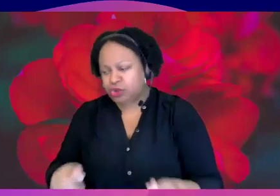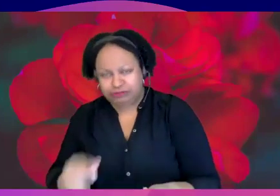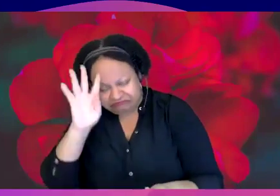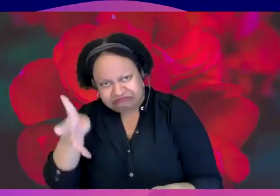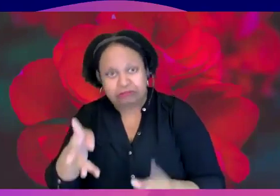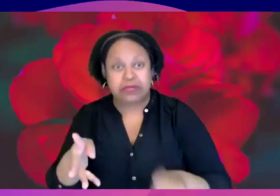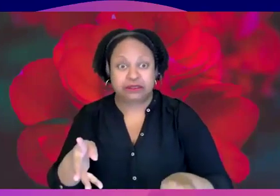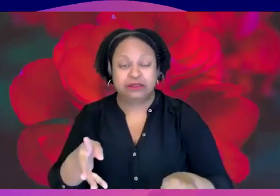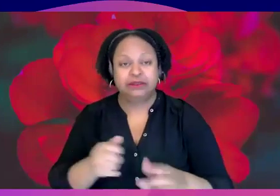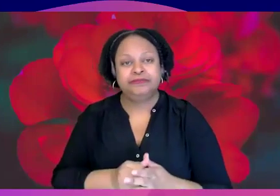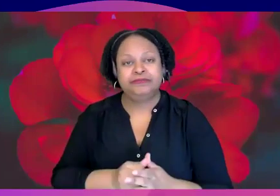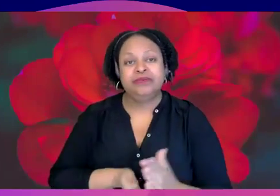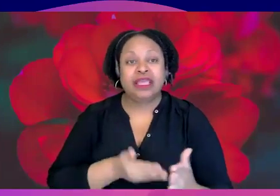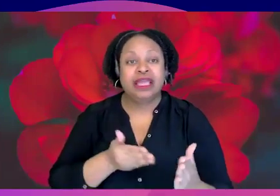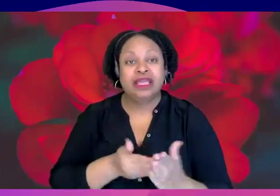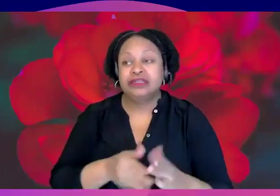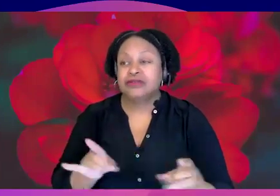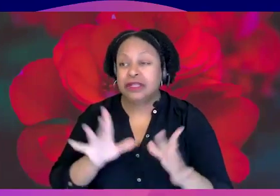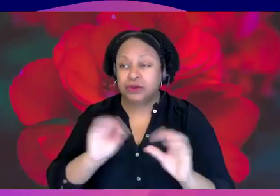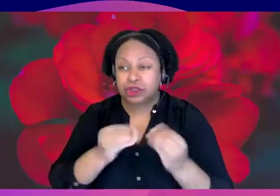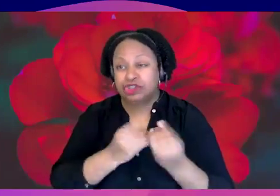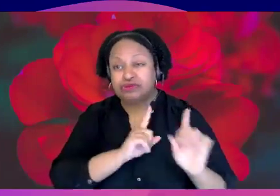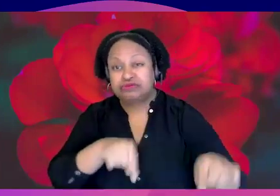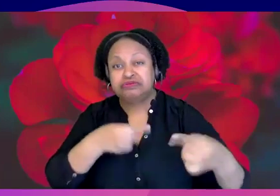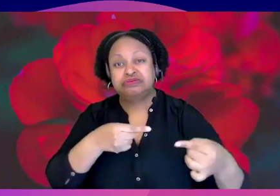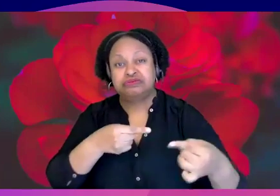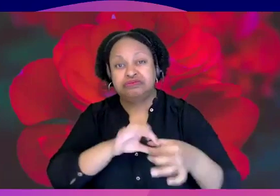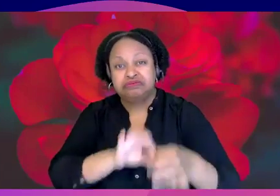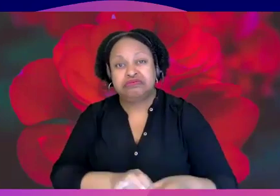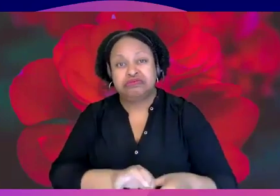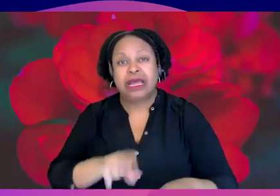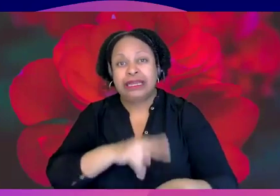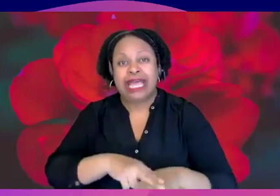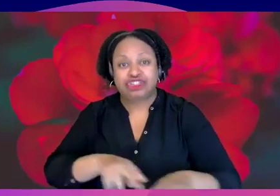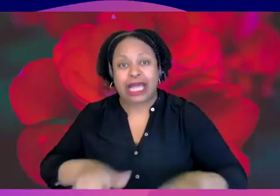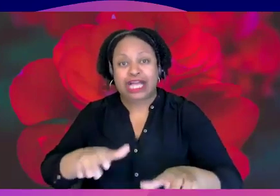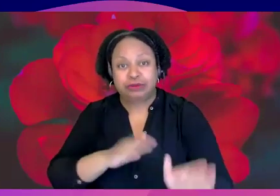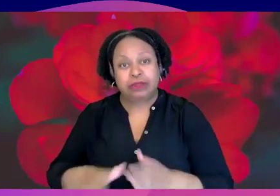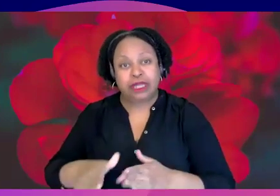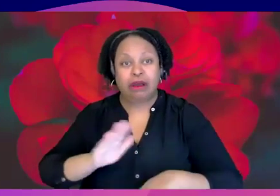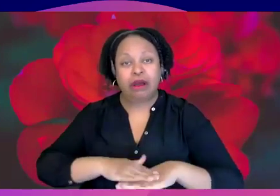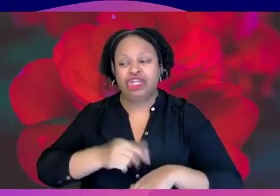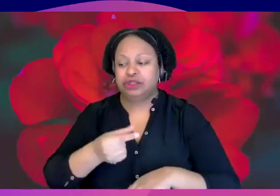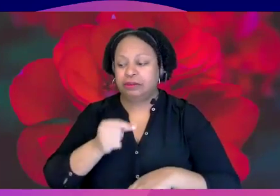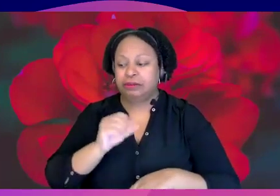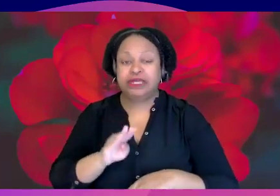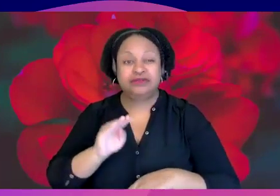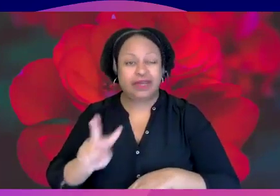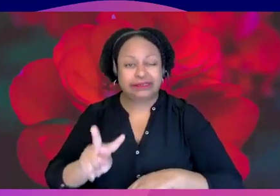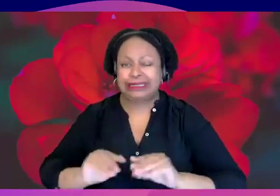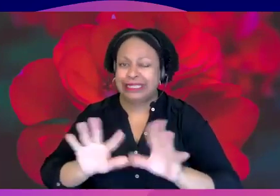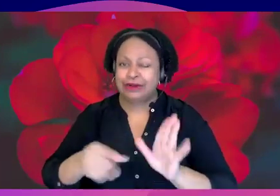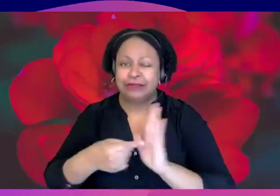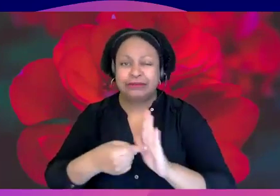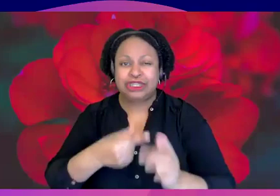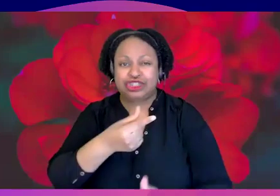The work that anti-violence organizations have done around the National Action Plan on Gender-Based Violence is a clear example of how